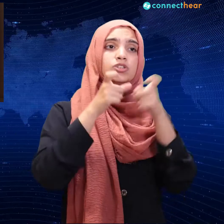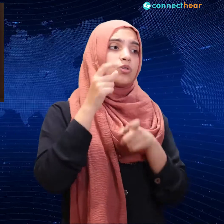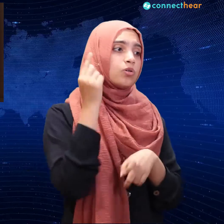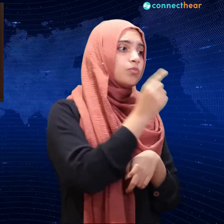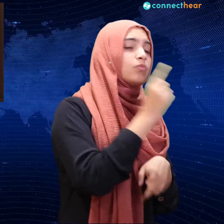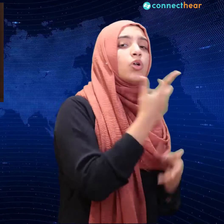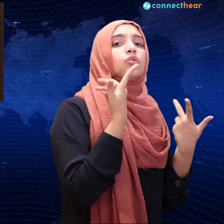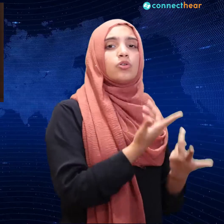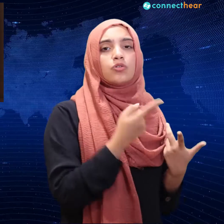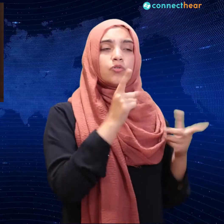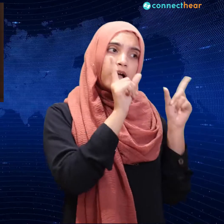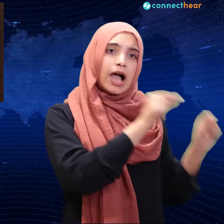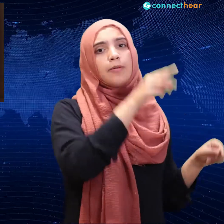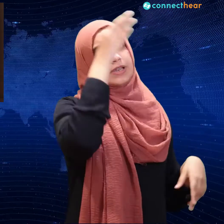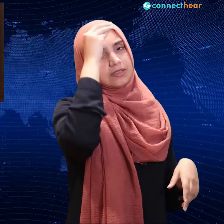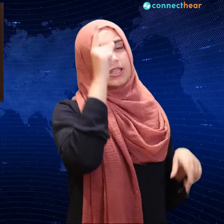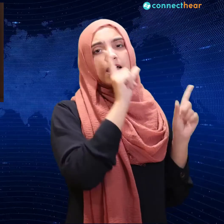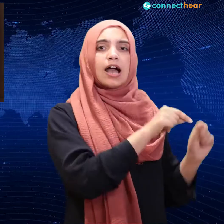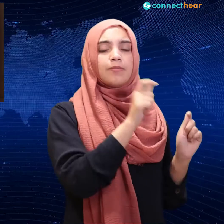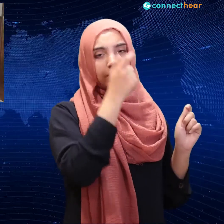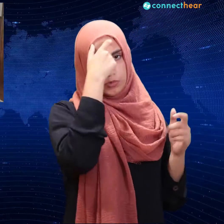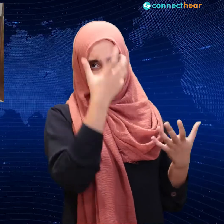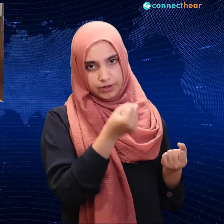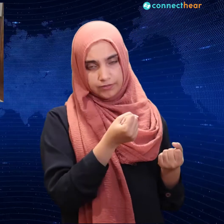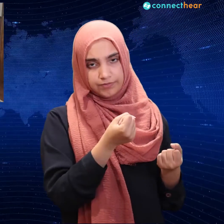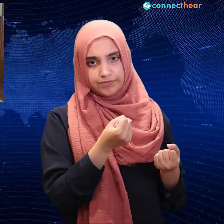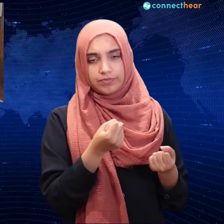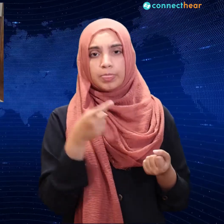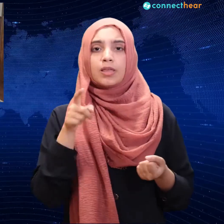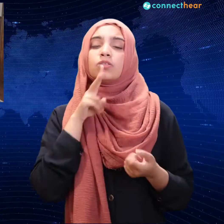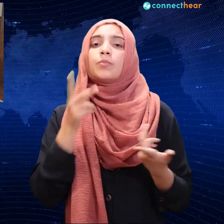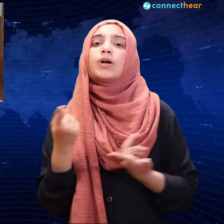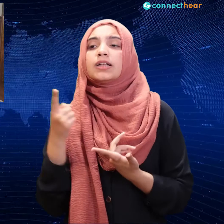them. And so far... These are basic human rights. You can't